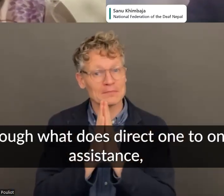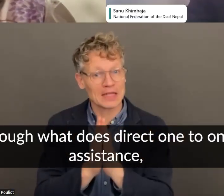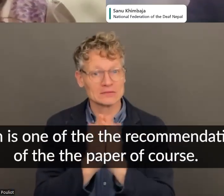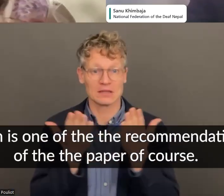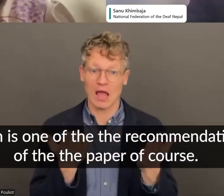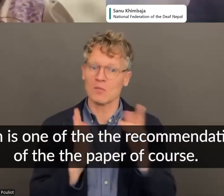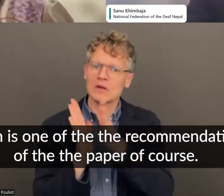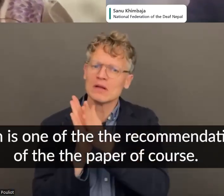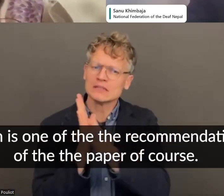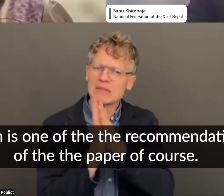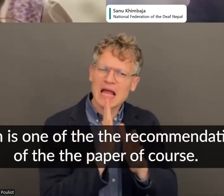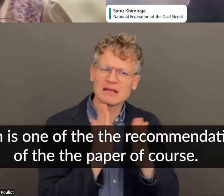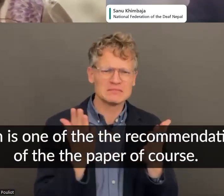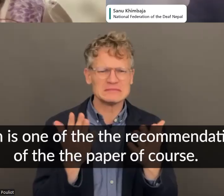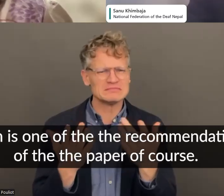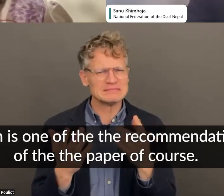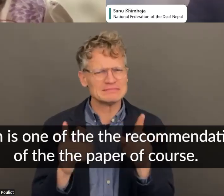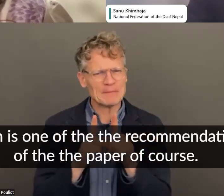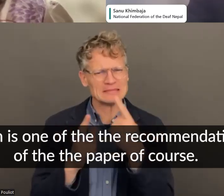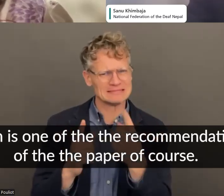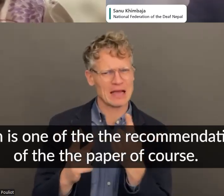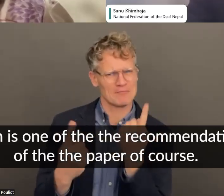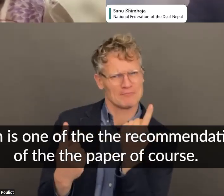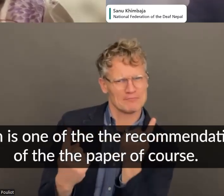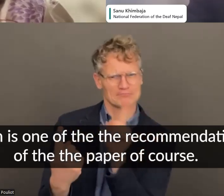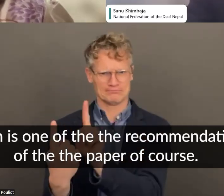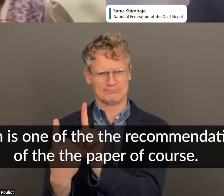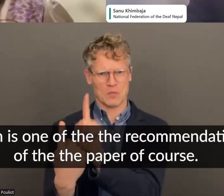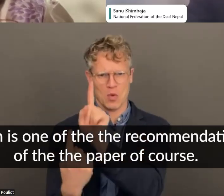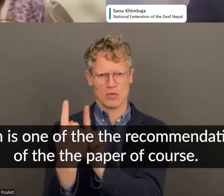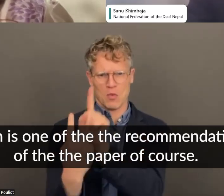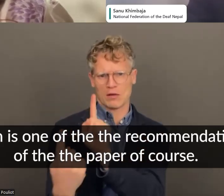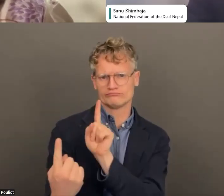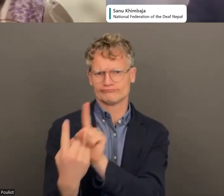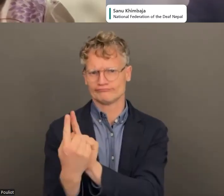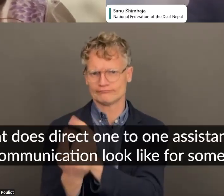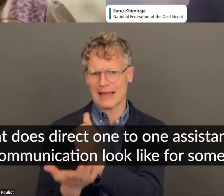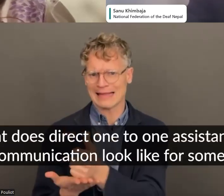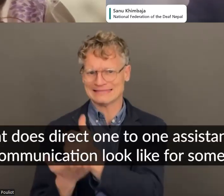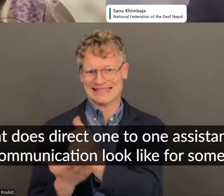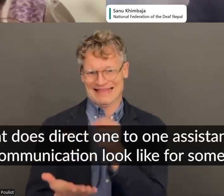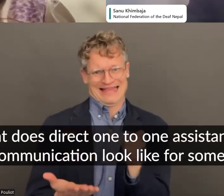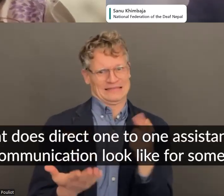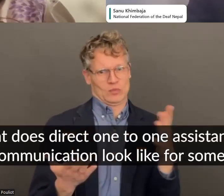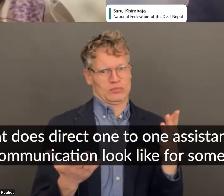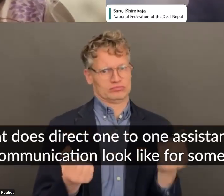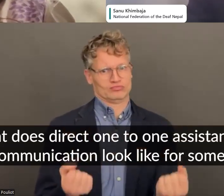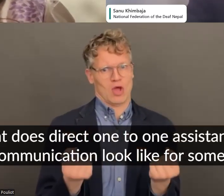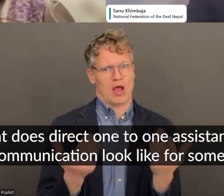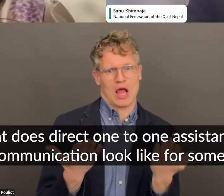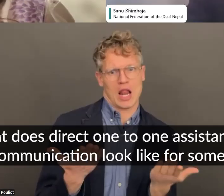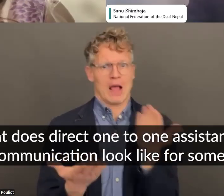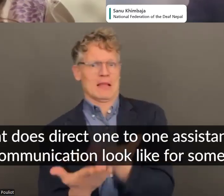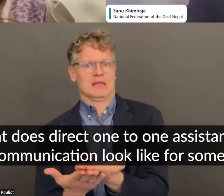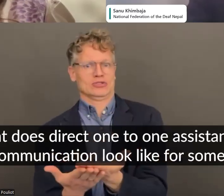does direct one-to-one assistance, which is one of the recommendations of the the paper, of course, what does direct one-to-one